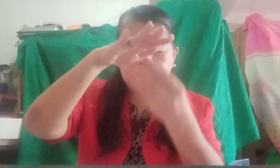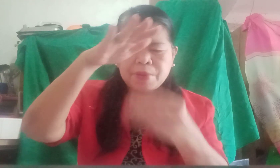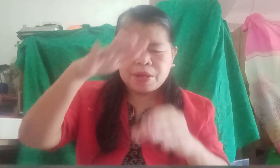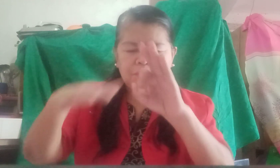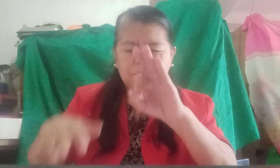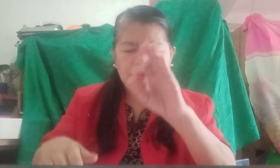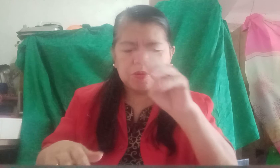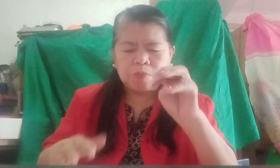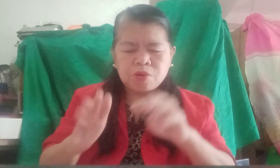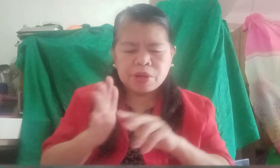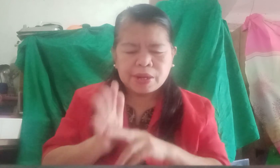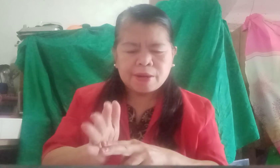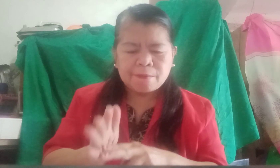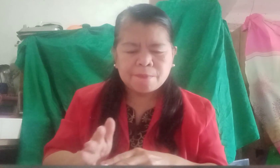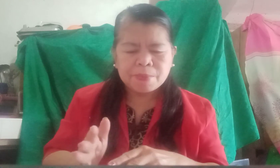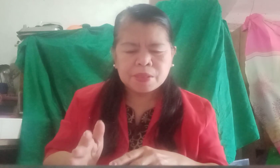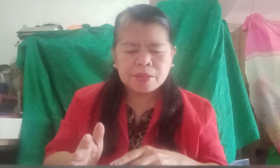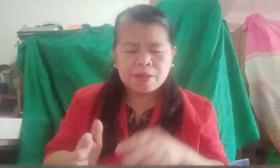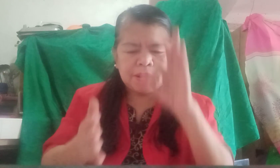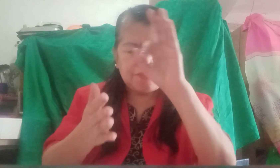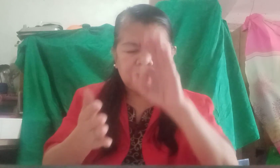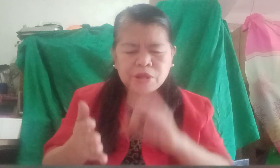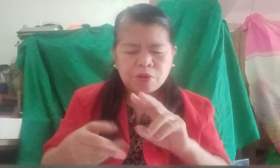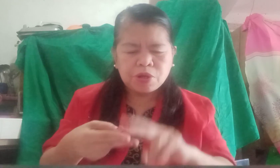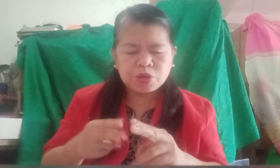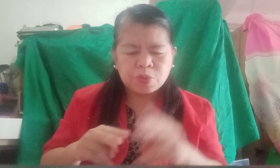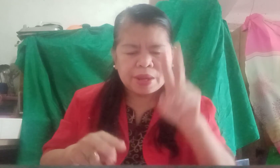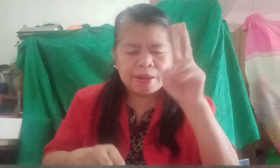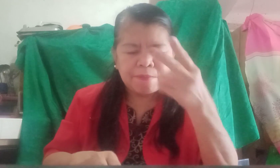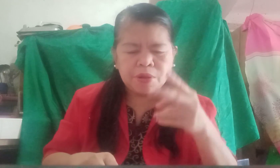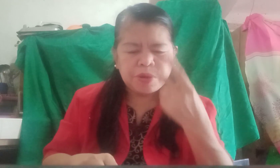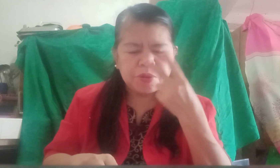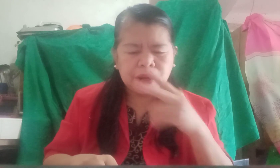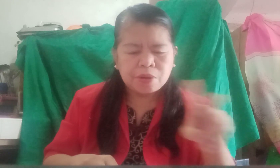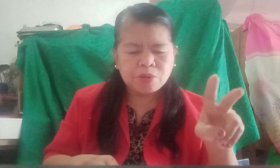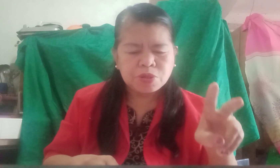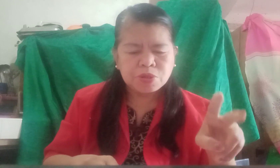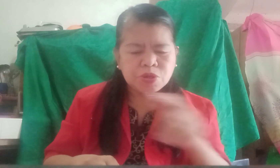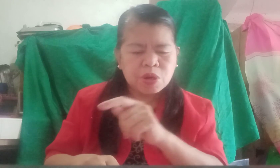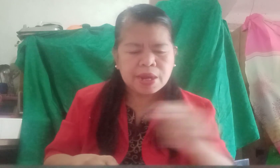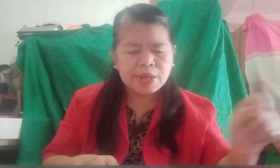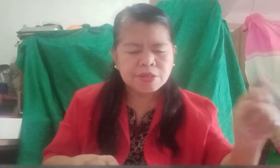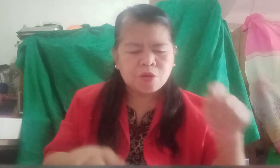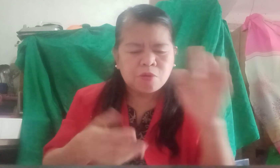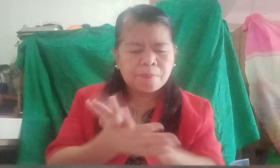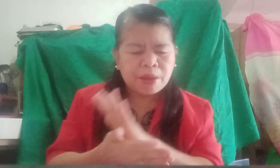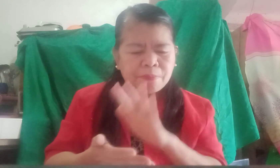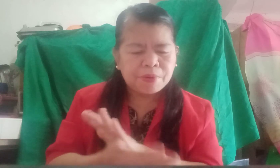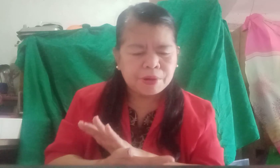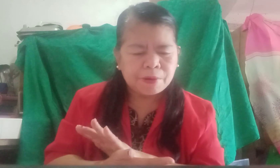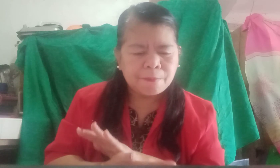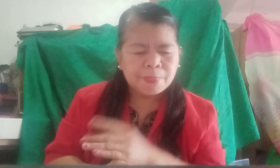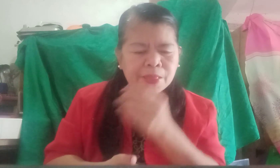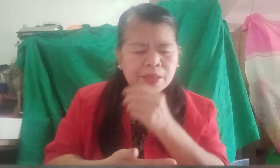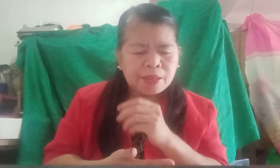photocopy the fault model. In figure 12, you can also trace on paper.